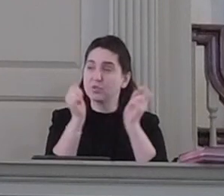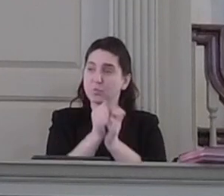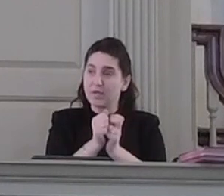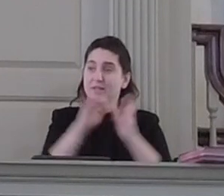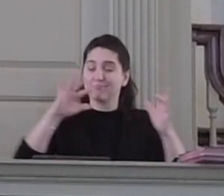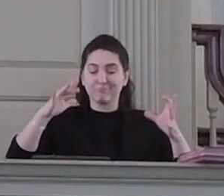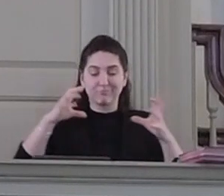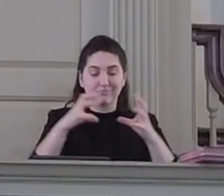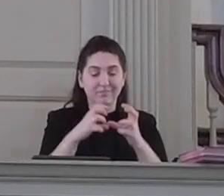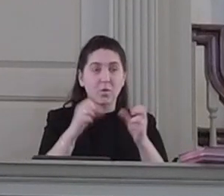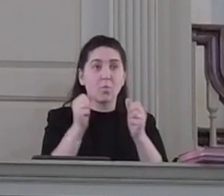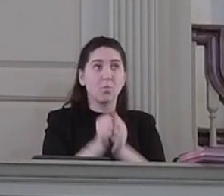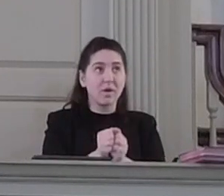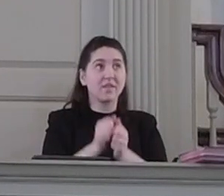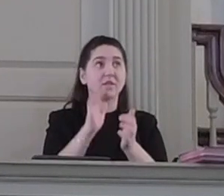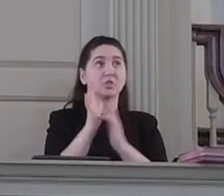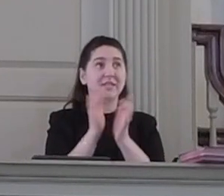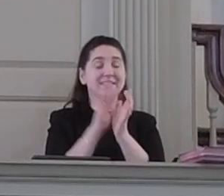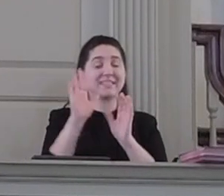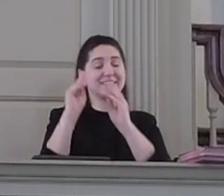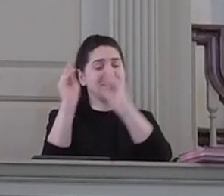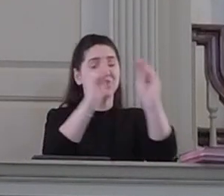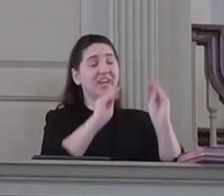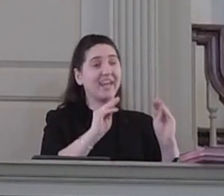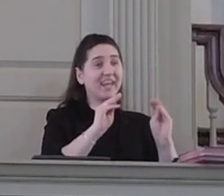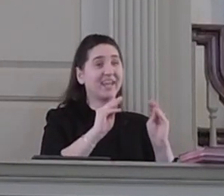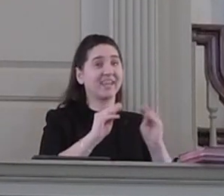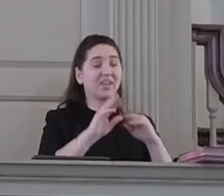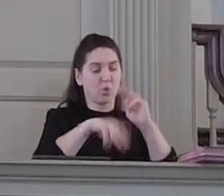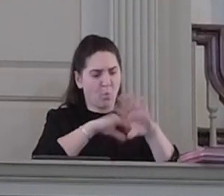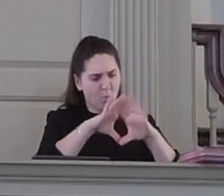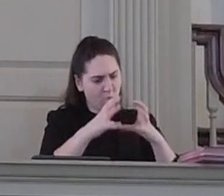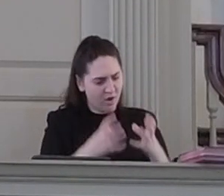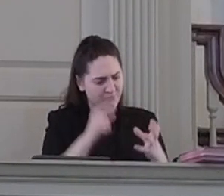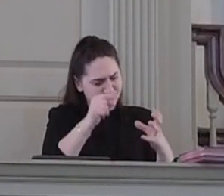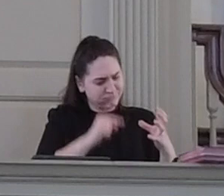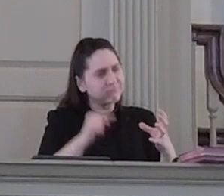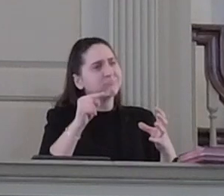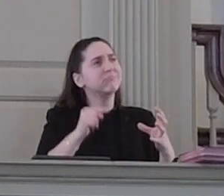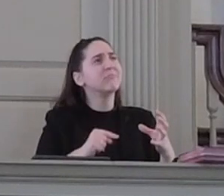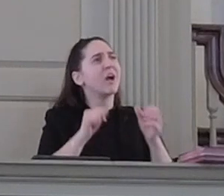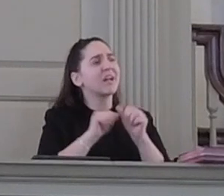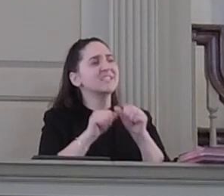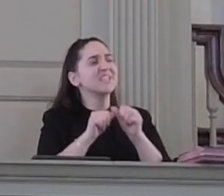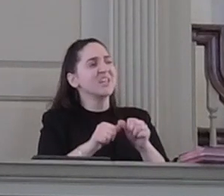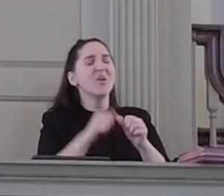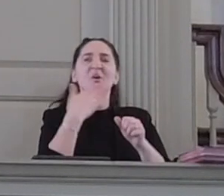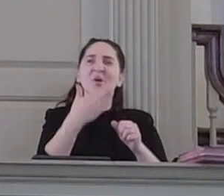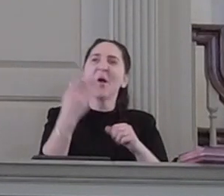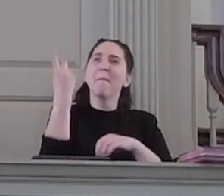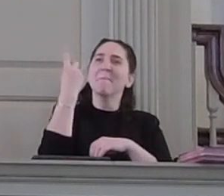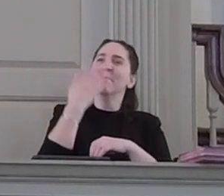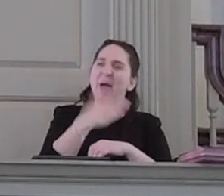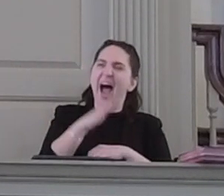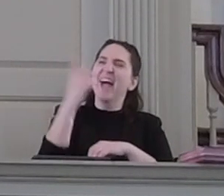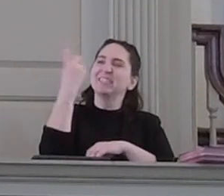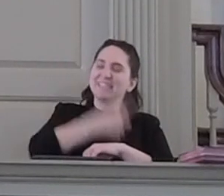and then reach farther out into the world. As they did all that, they continued to have good and bad days.